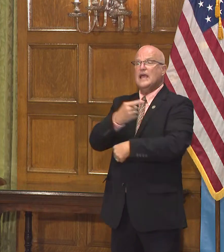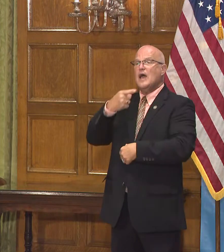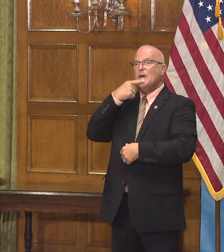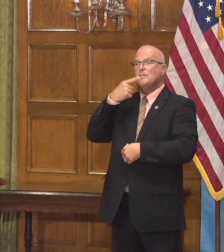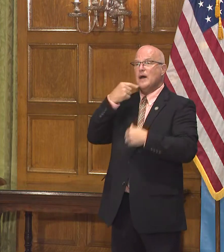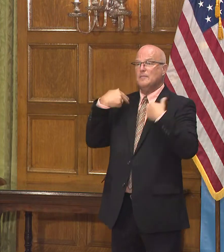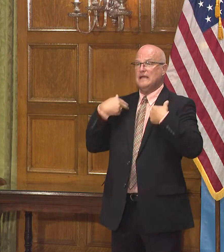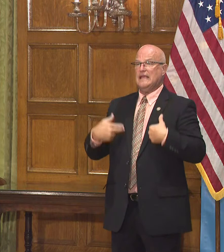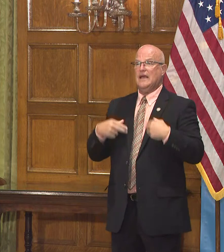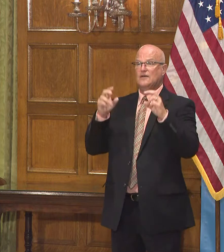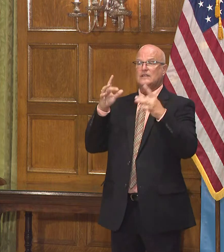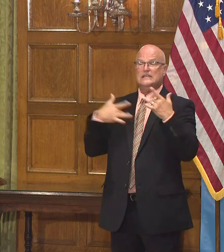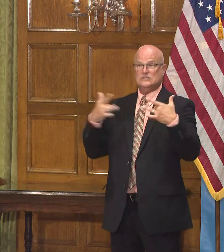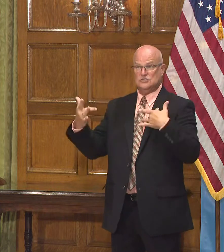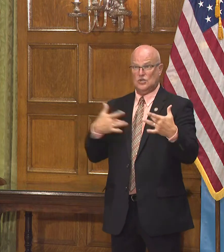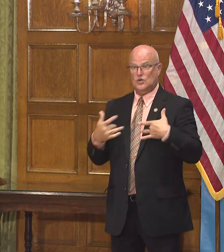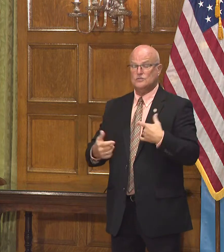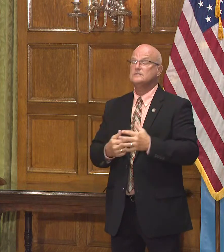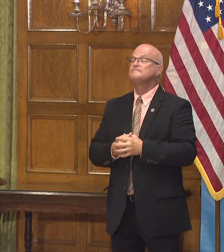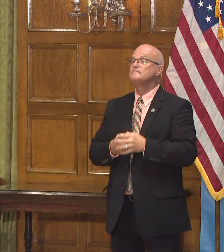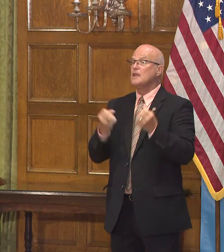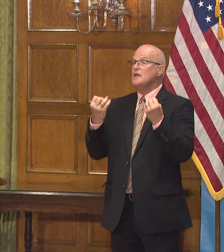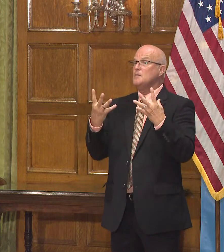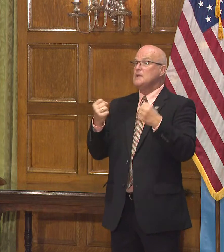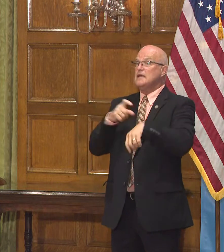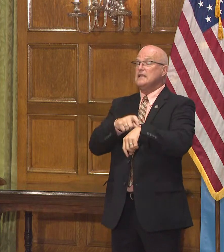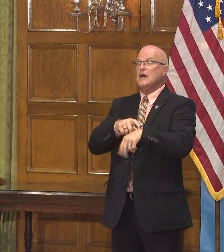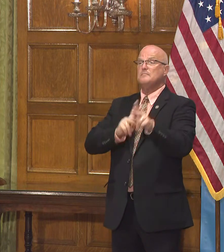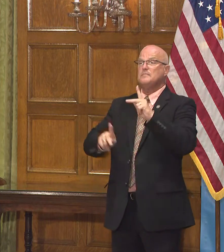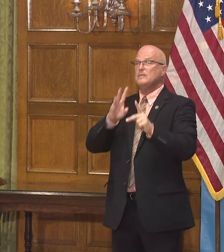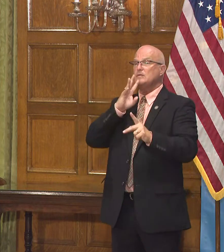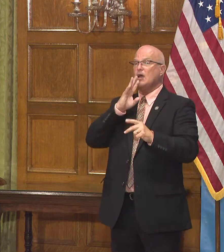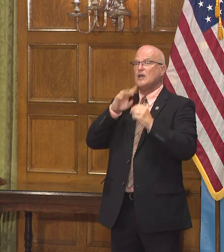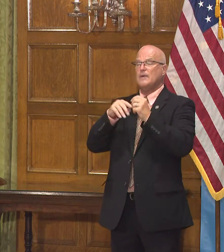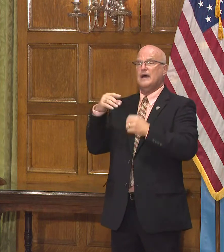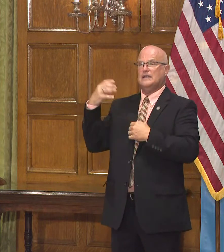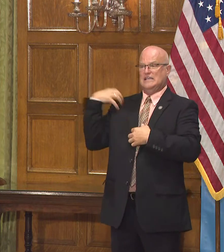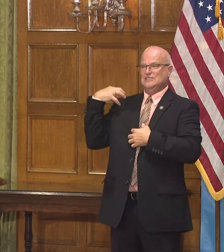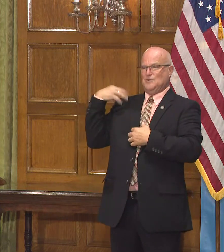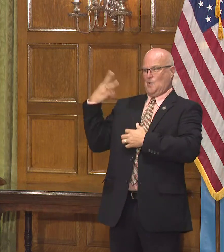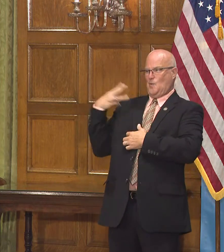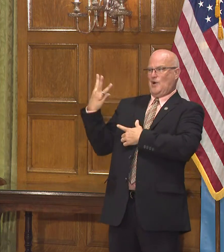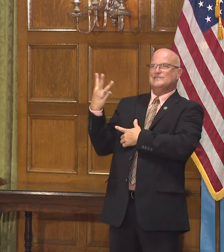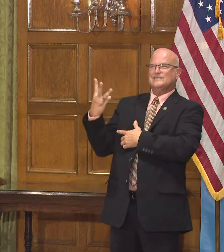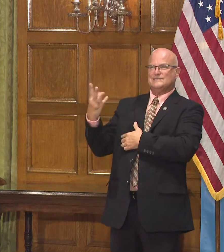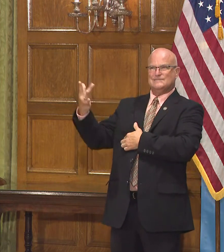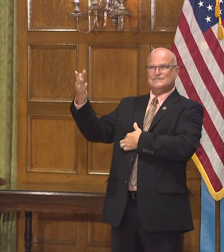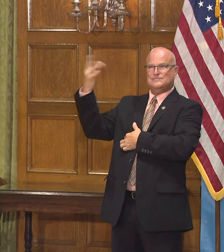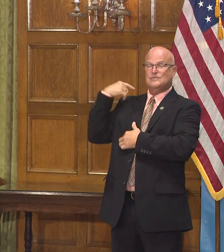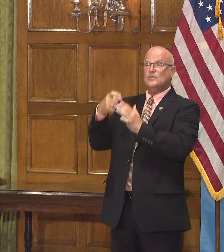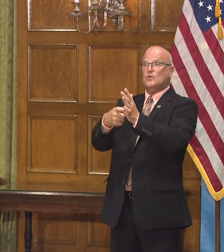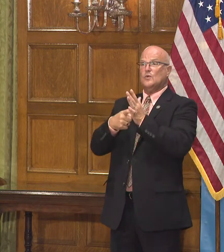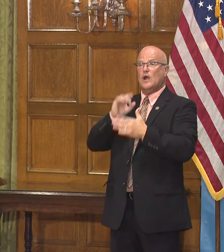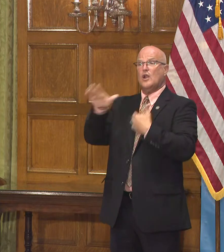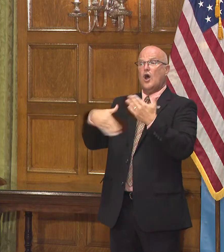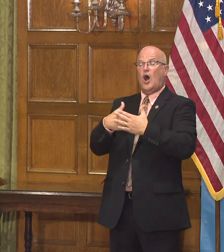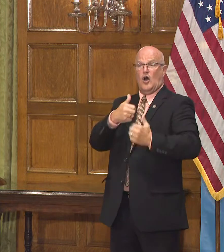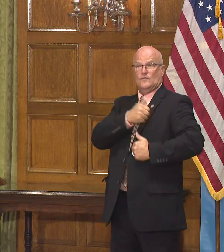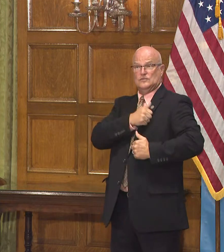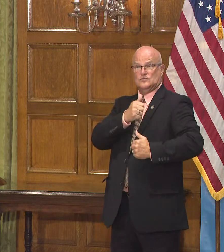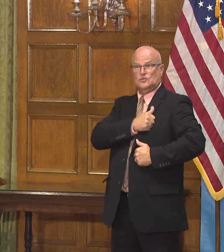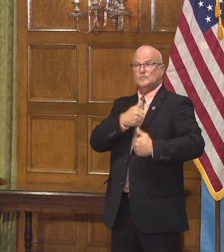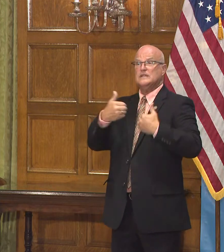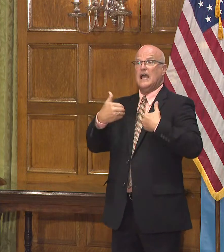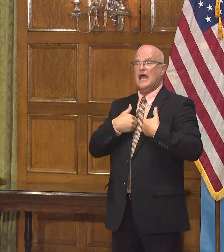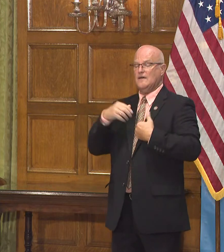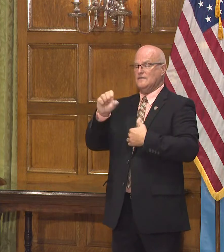health matters. In many instances, people talk about General Washington that required all of his troops to